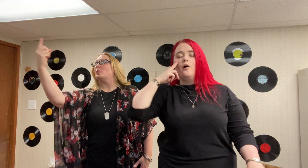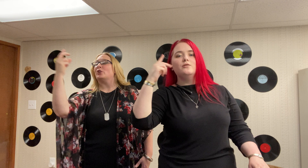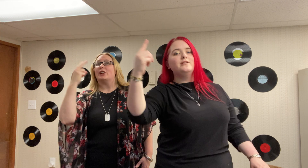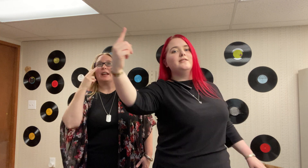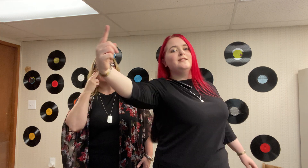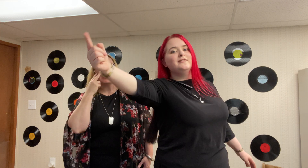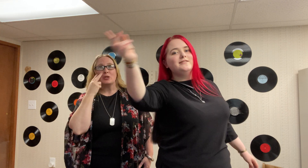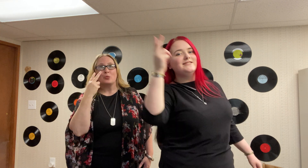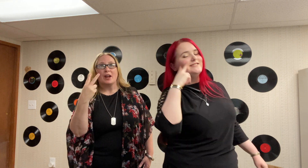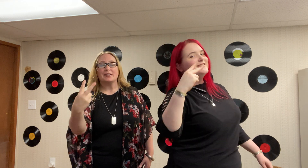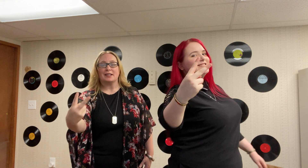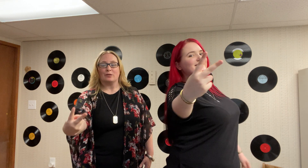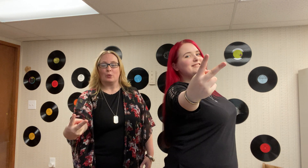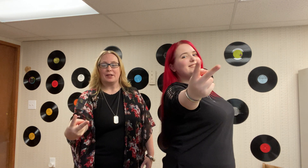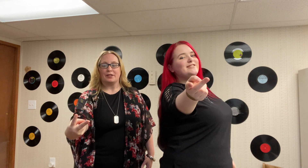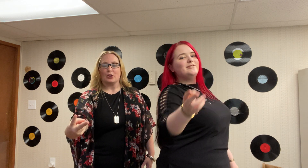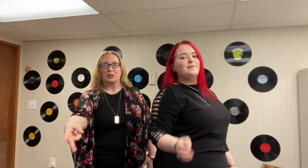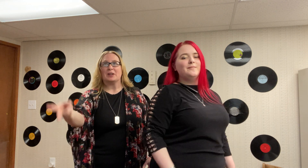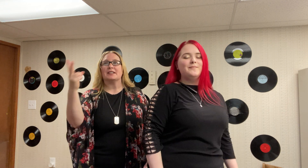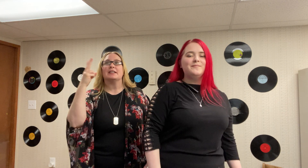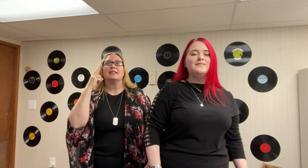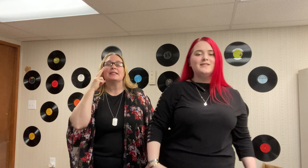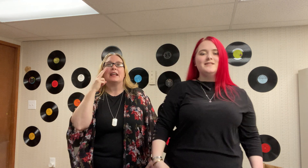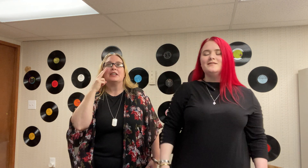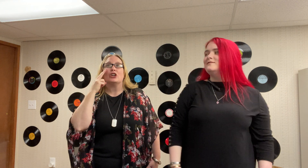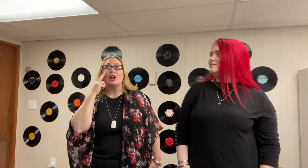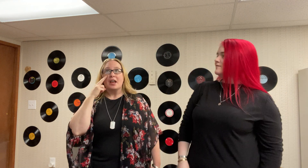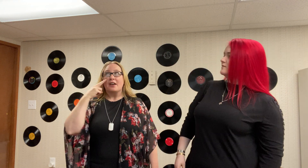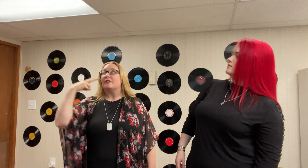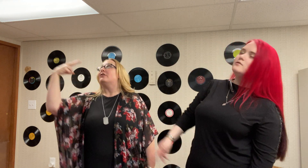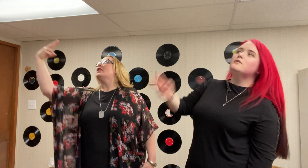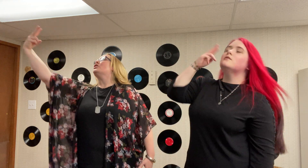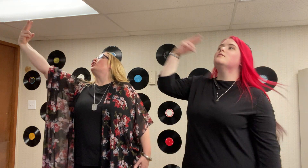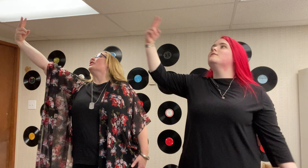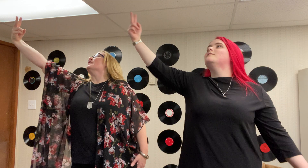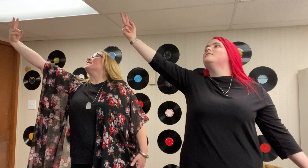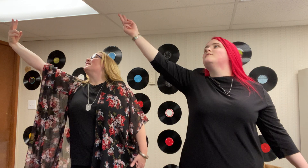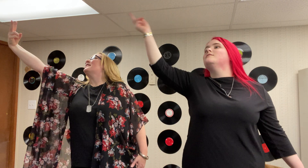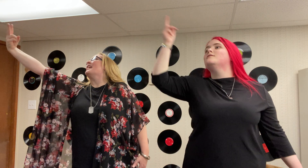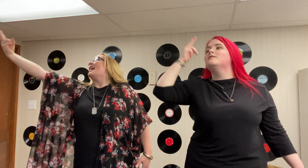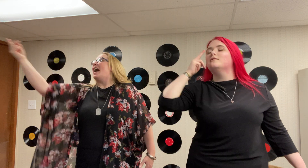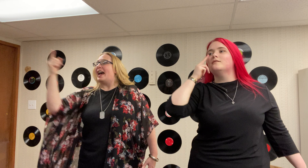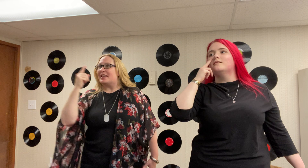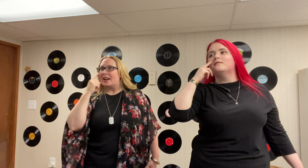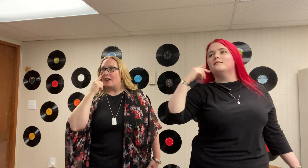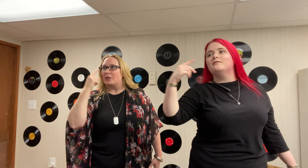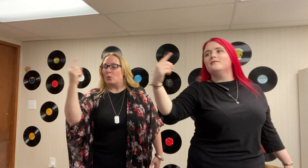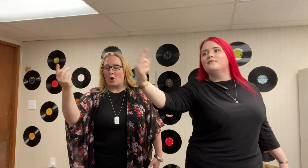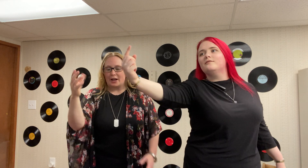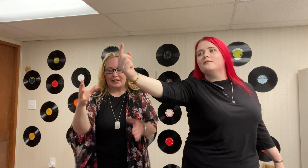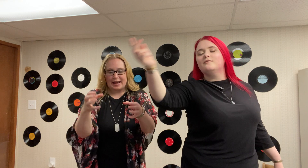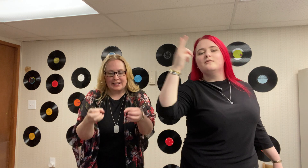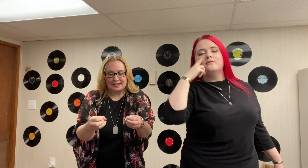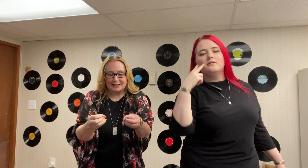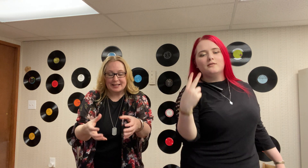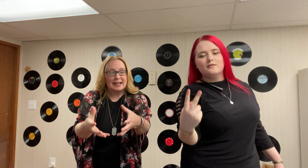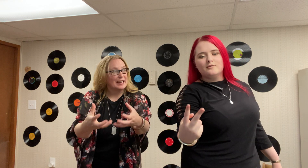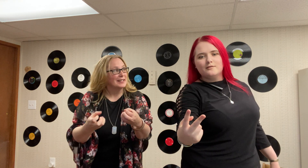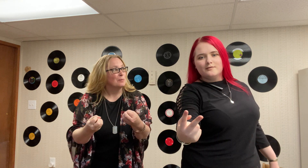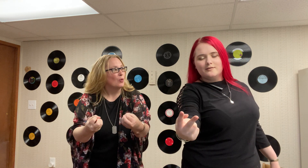super expressive with those, because this is like your visions and then of the one, and then see is more